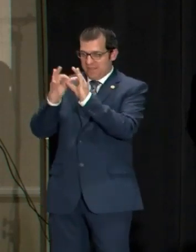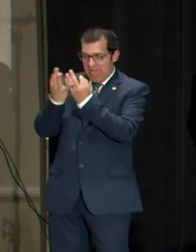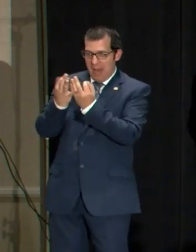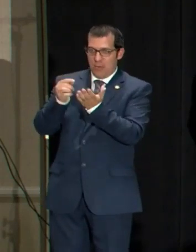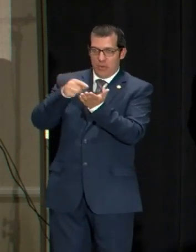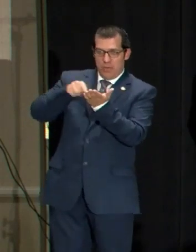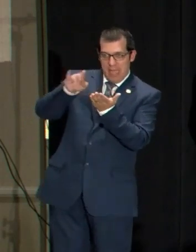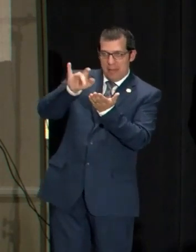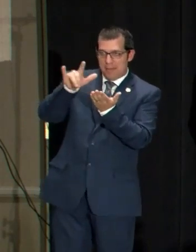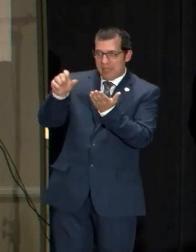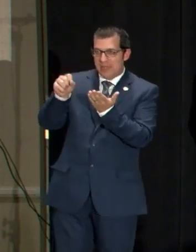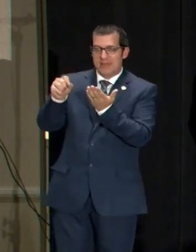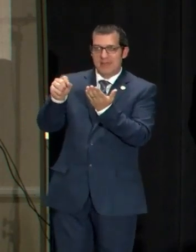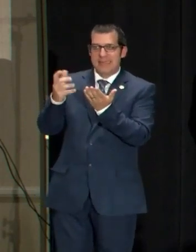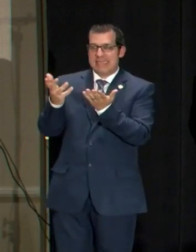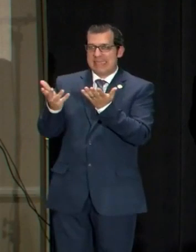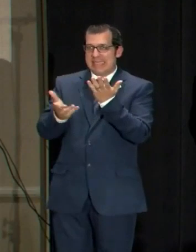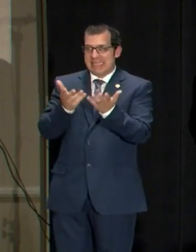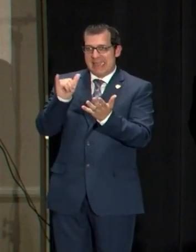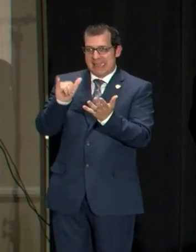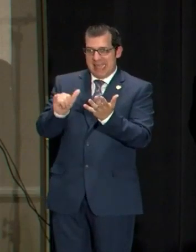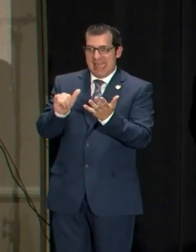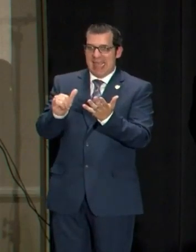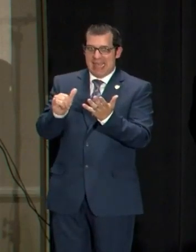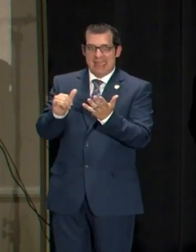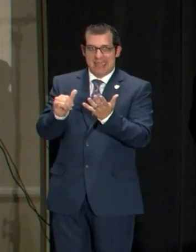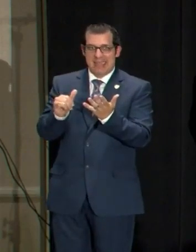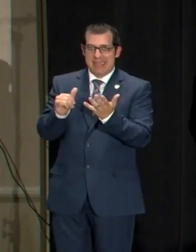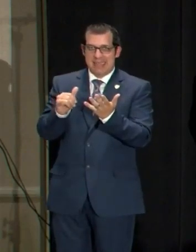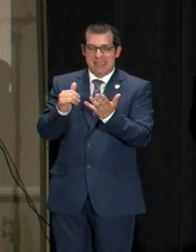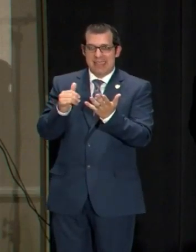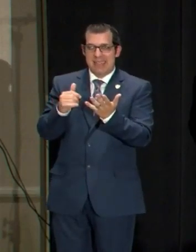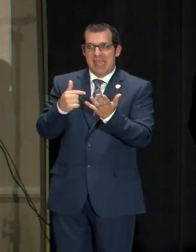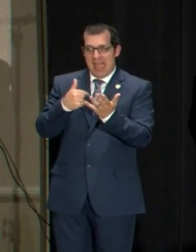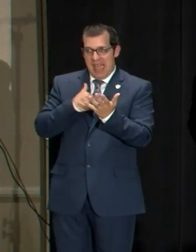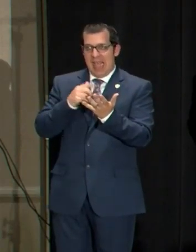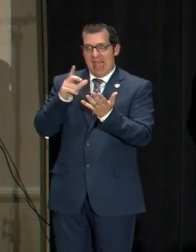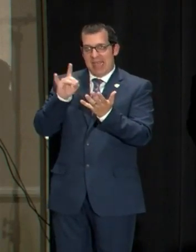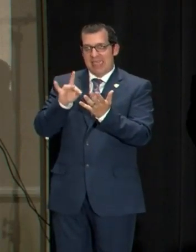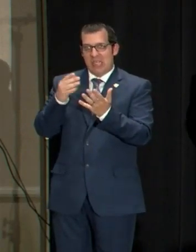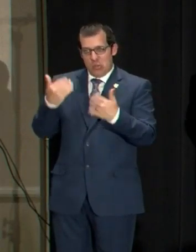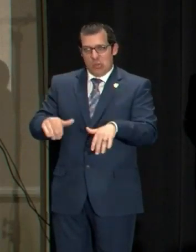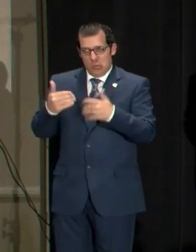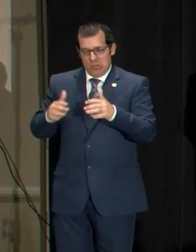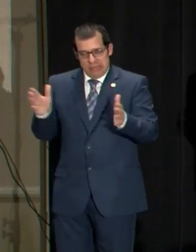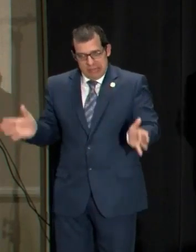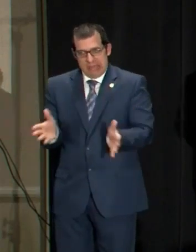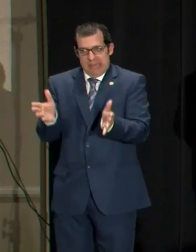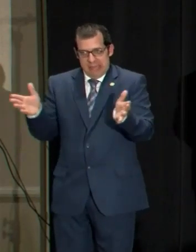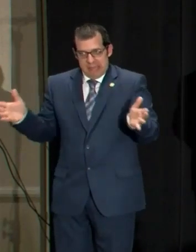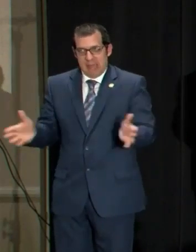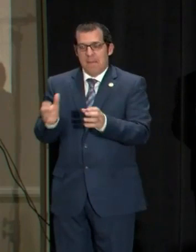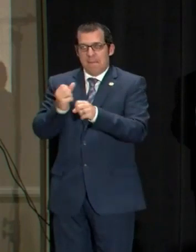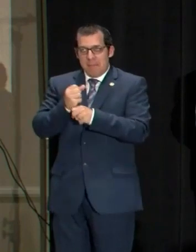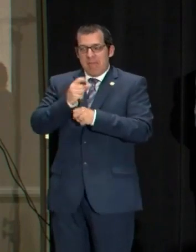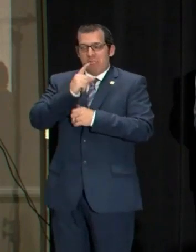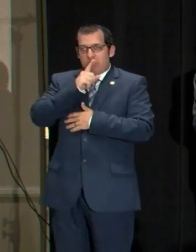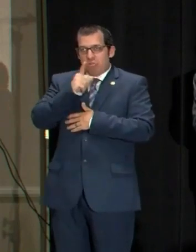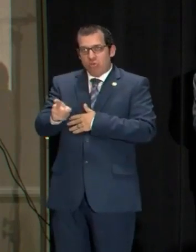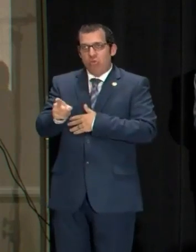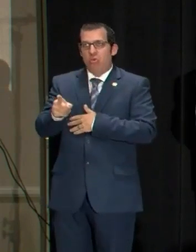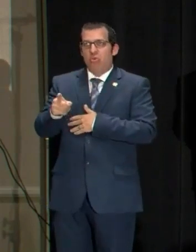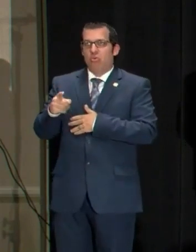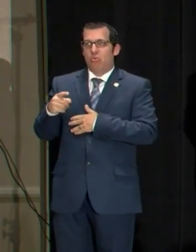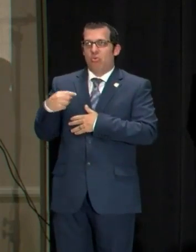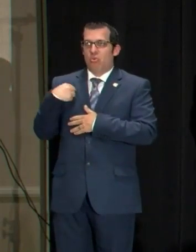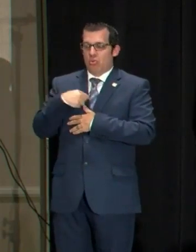pay bills. And that's why I've pushed very, very hard to make sure that we